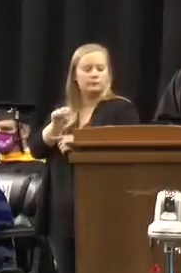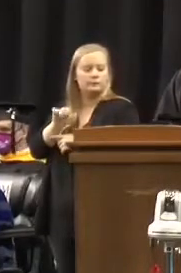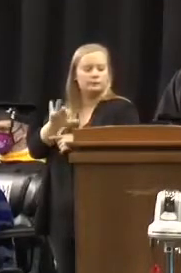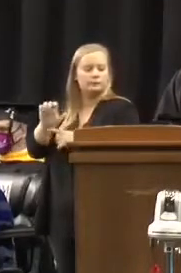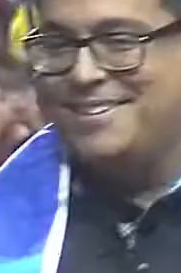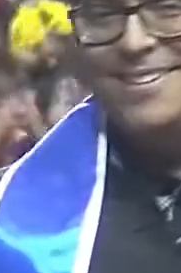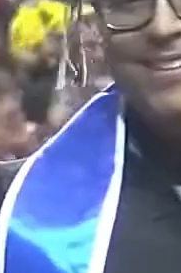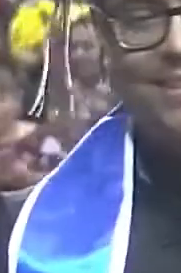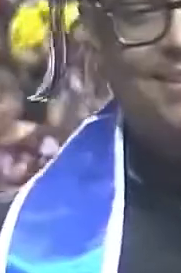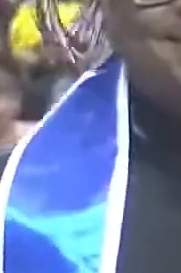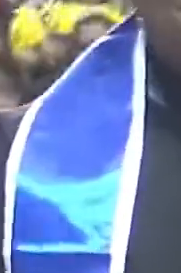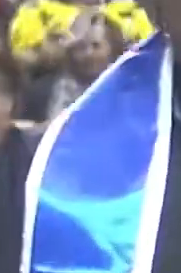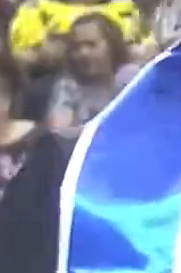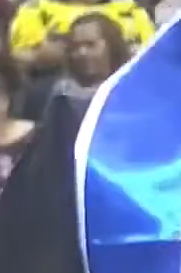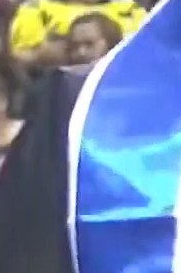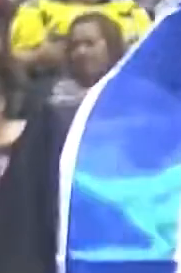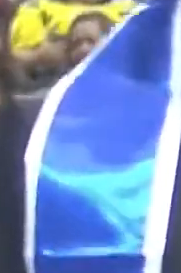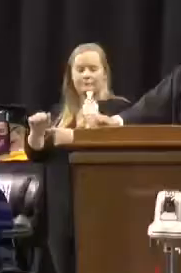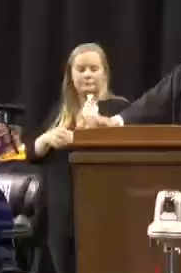Jessica Sierra,